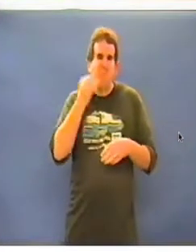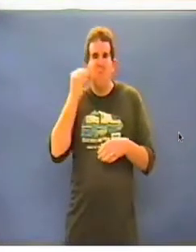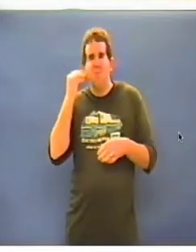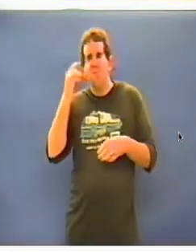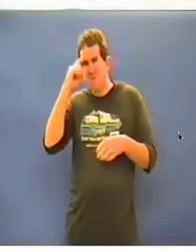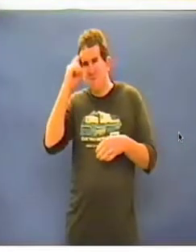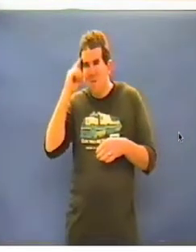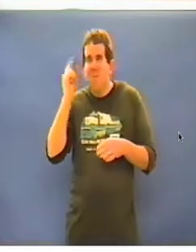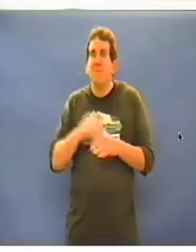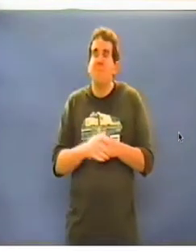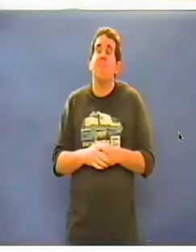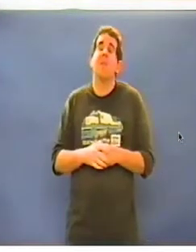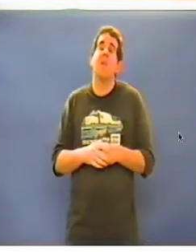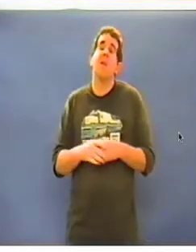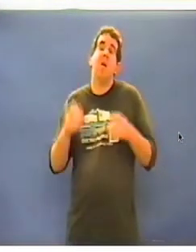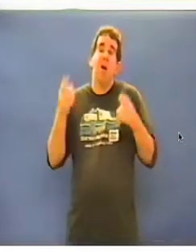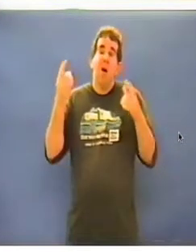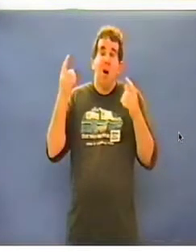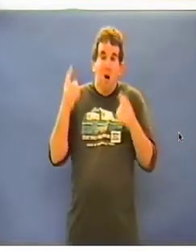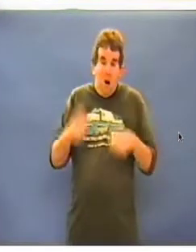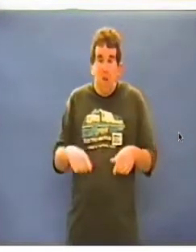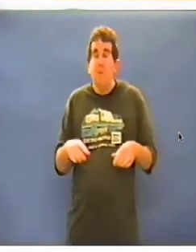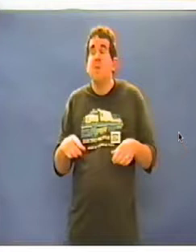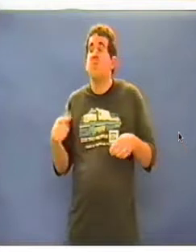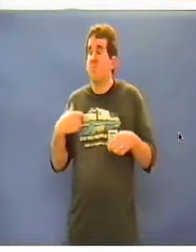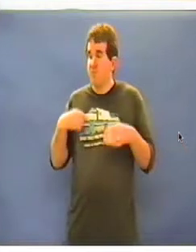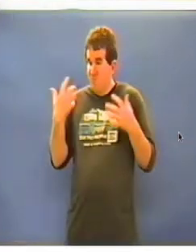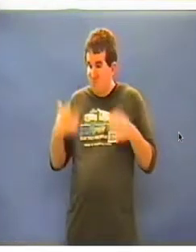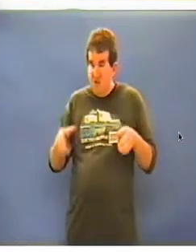So we finished up our finals.